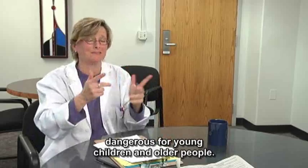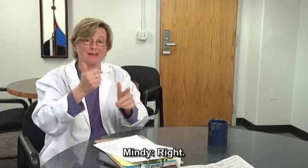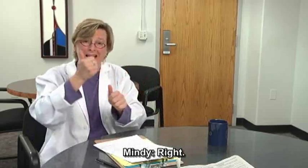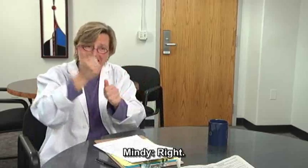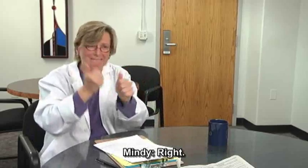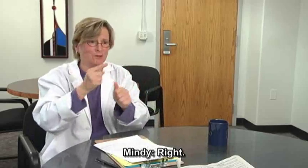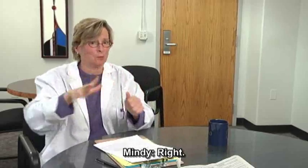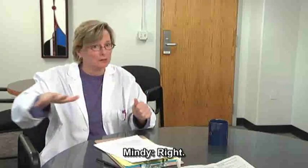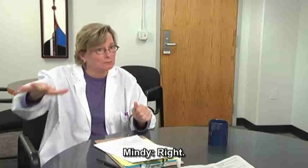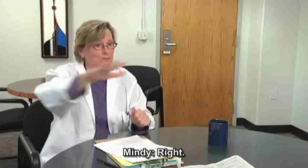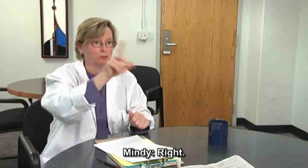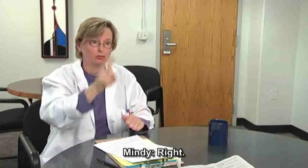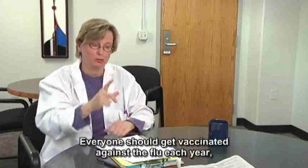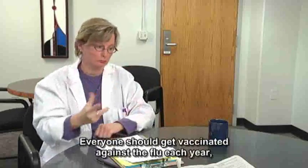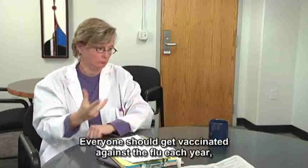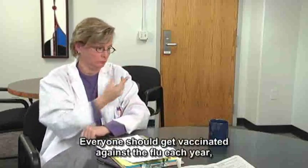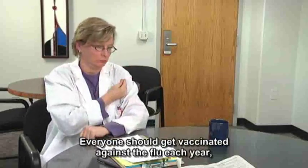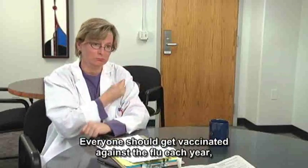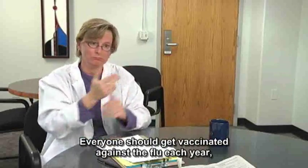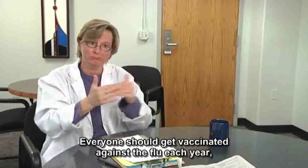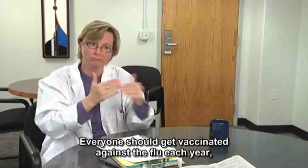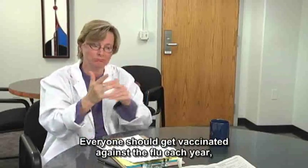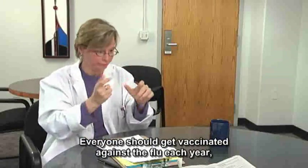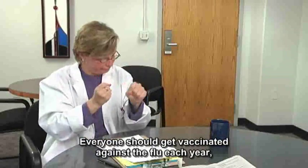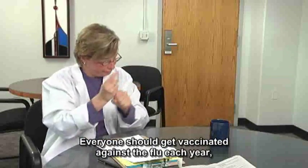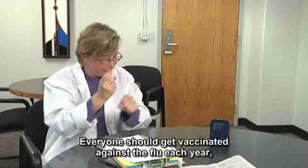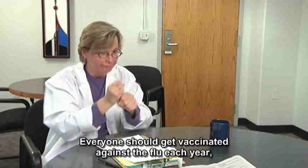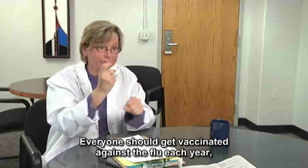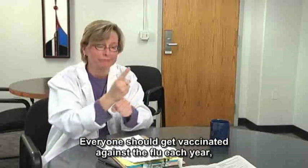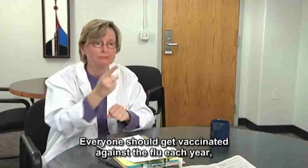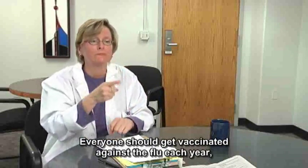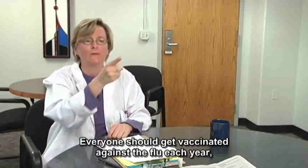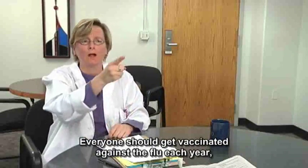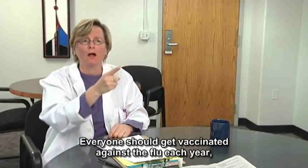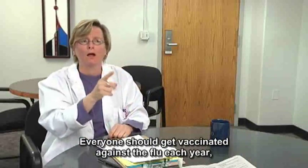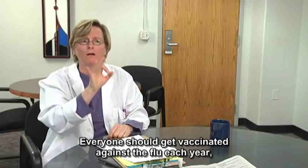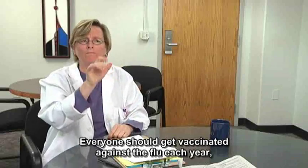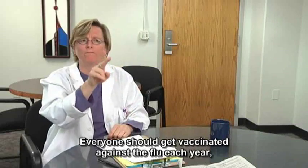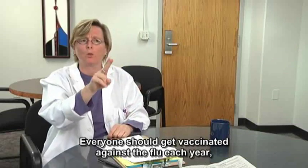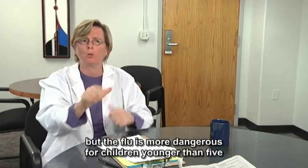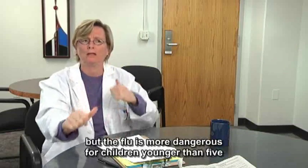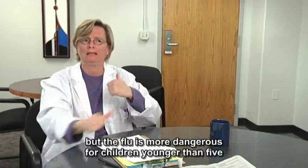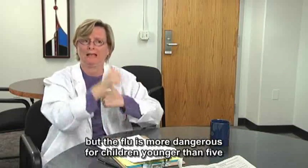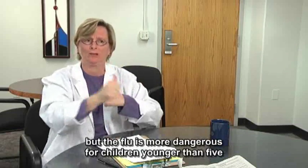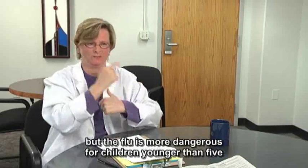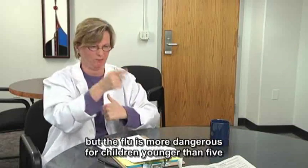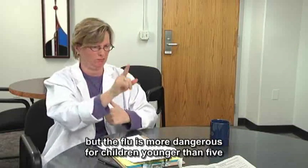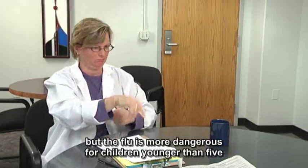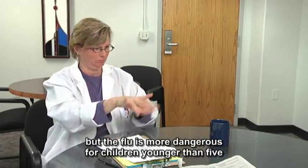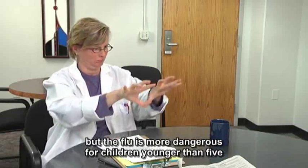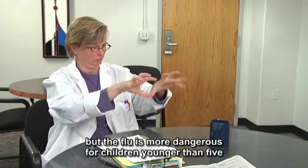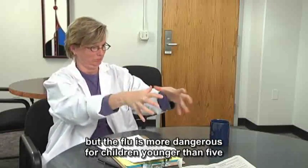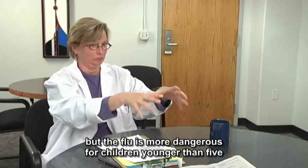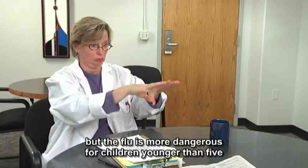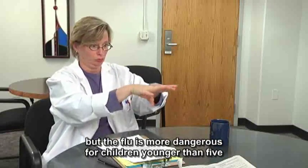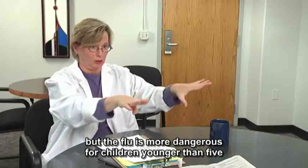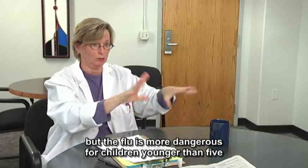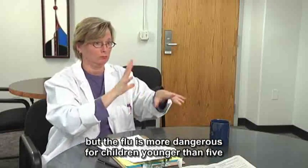Right. Everyone should get vaccinated against the flu each year. But the flu is more dangerous for children